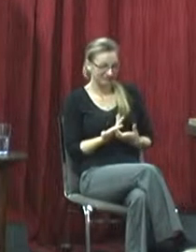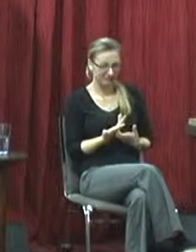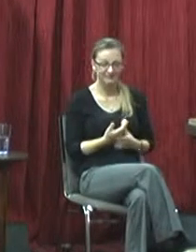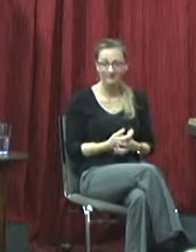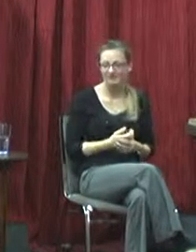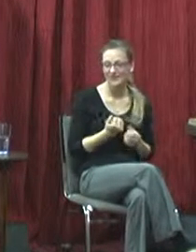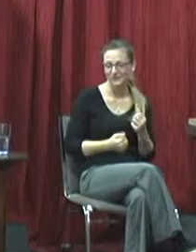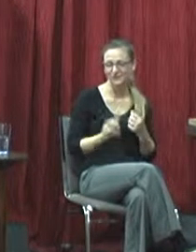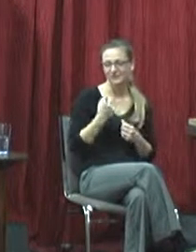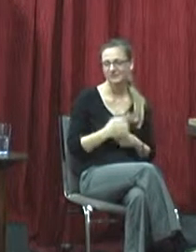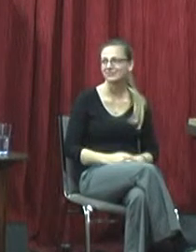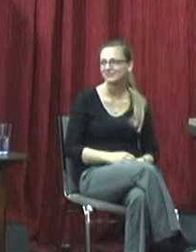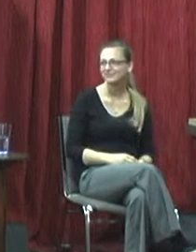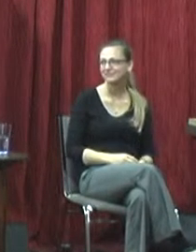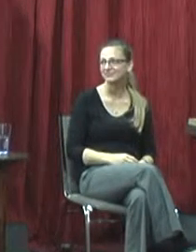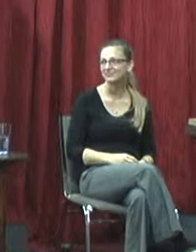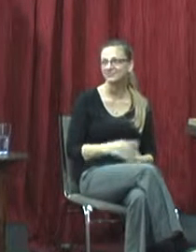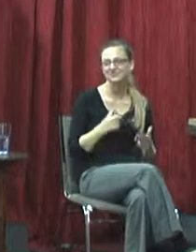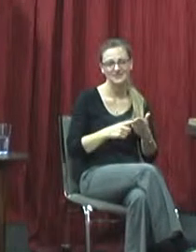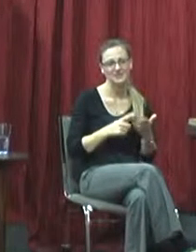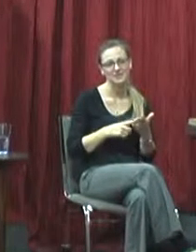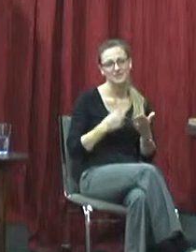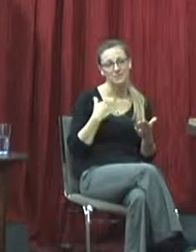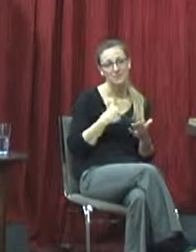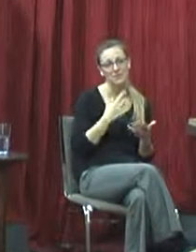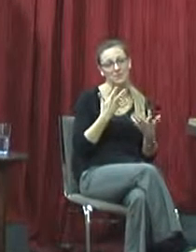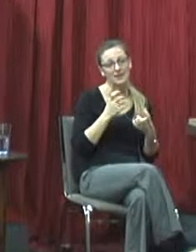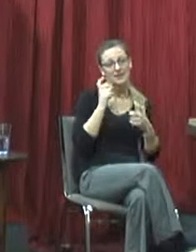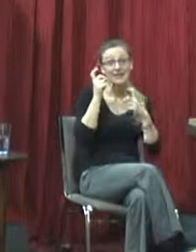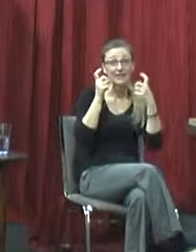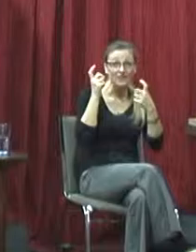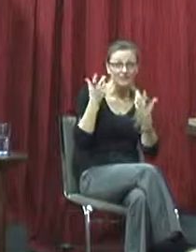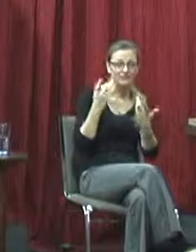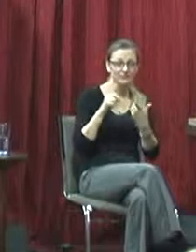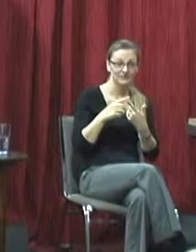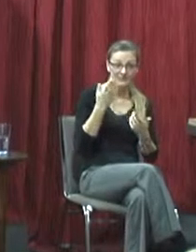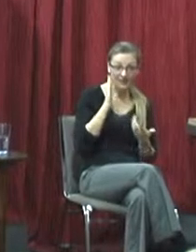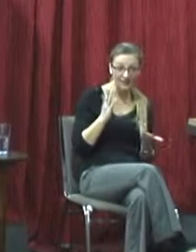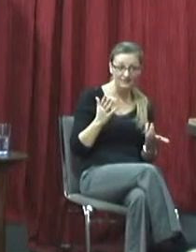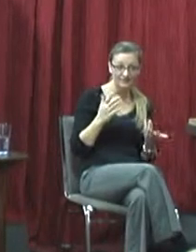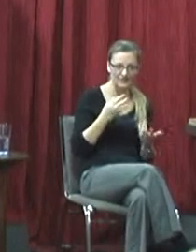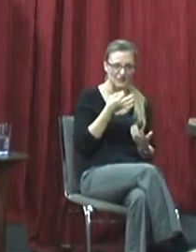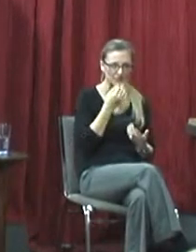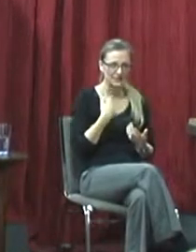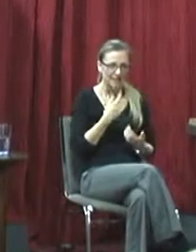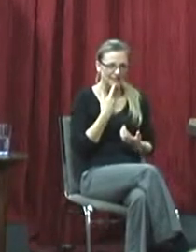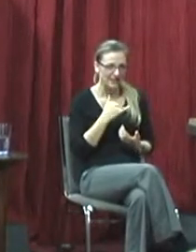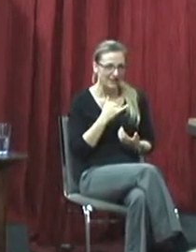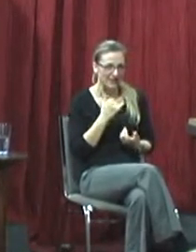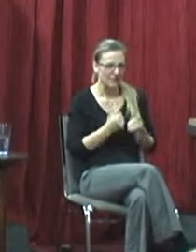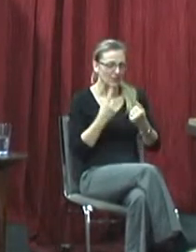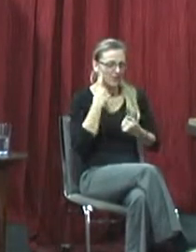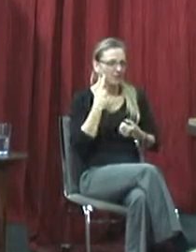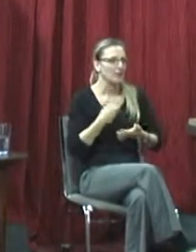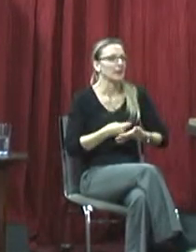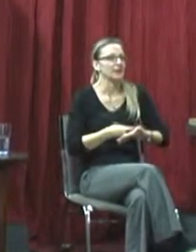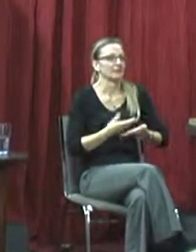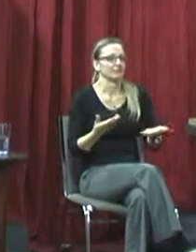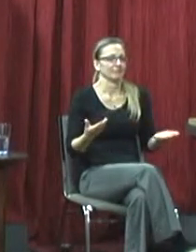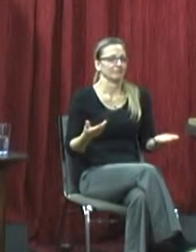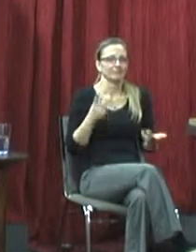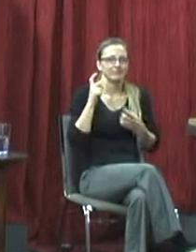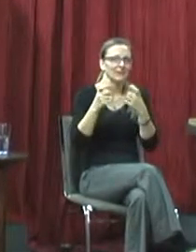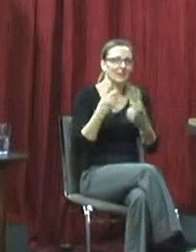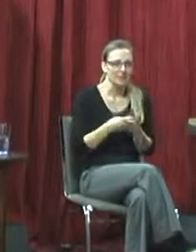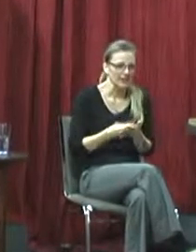But you know, sometimes we want to give gifts to God. And as soon as I say that, everybody thinks of money, giving